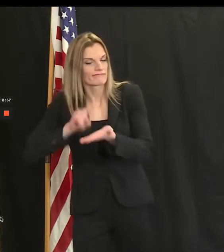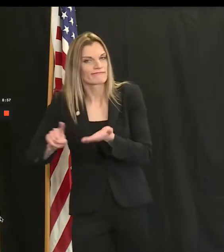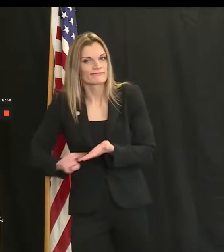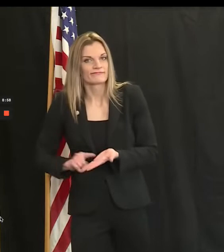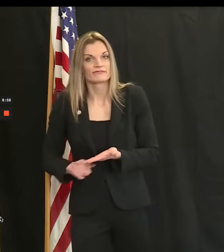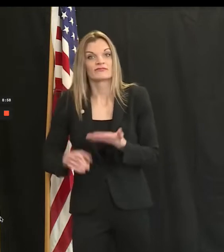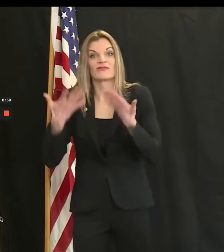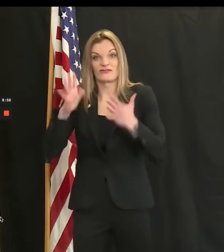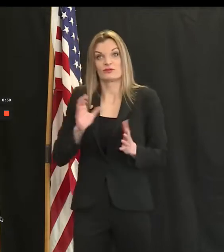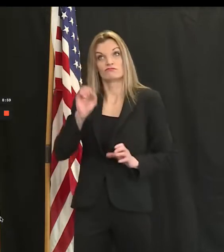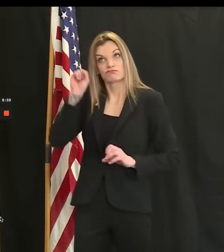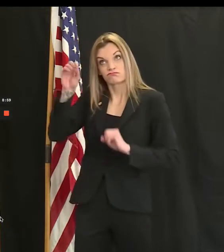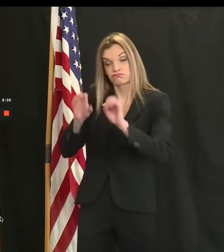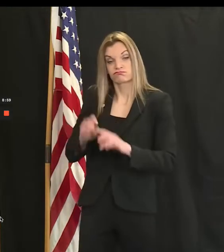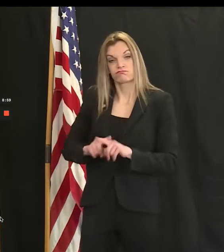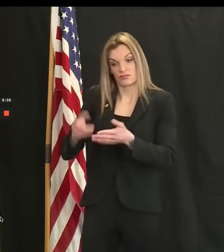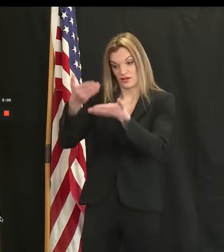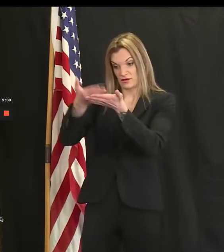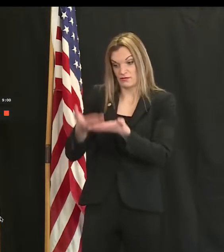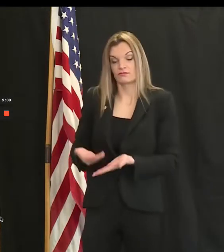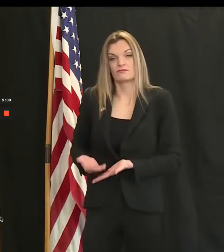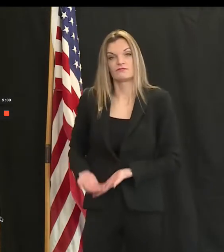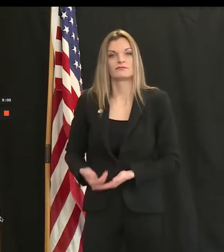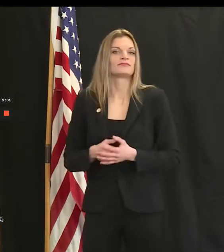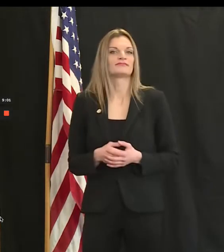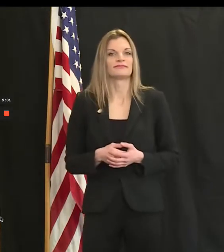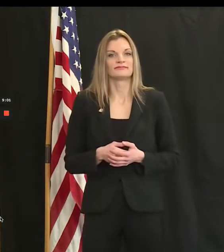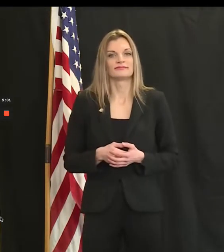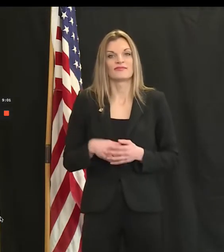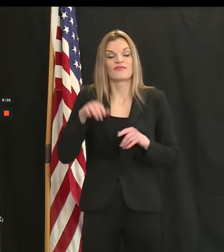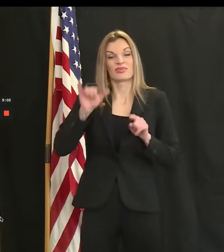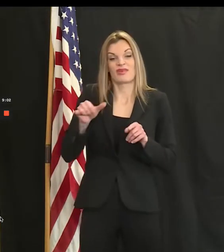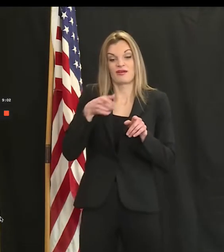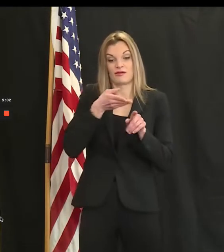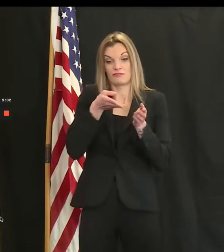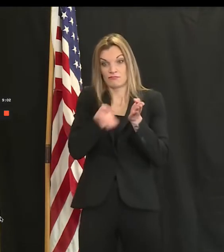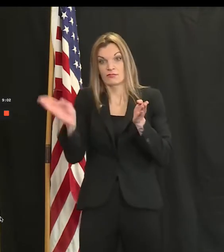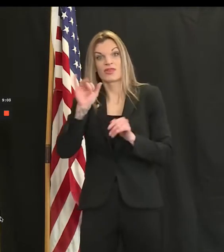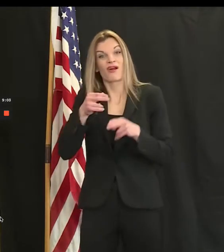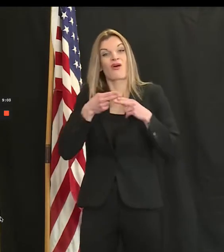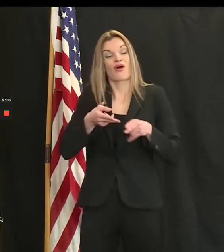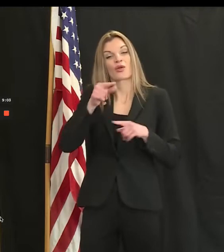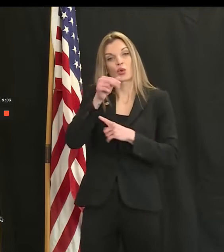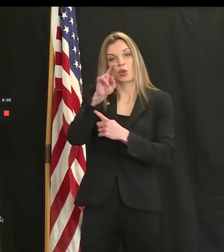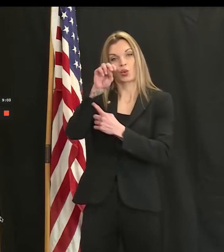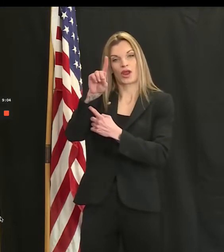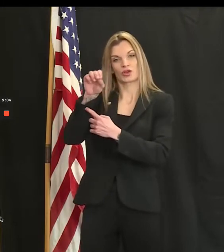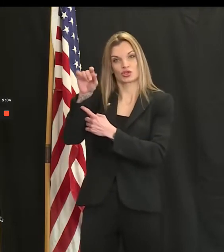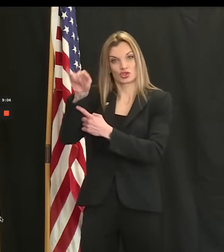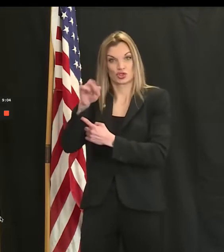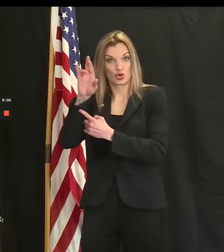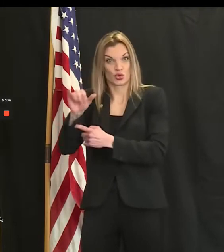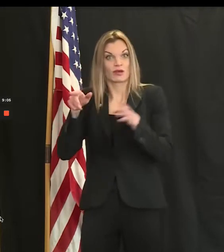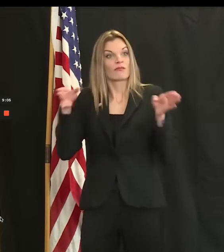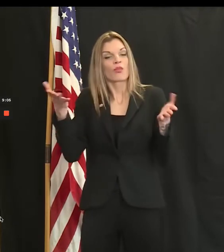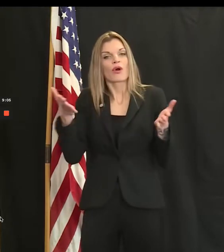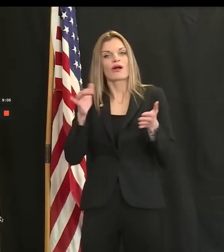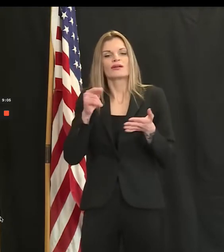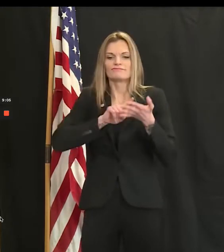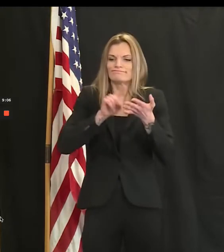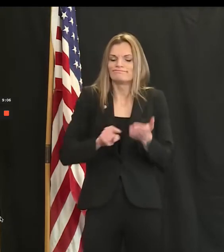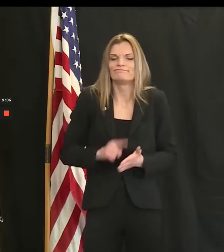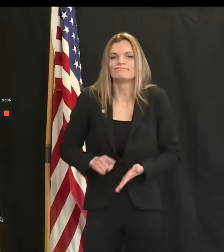evidence presented. A grand jury provides a broad range of investigative tools. The size and scope of this investigation